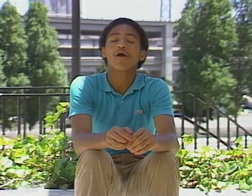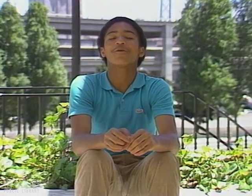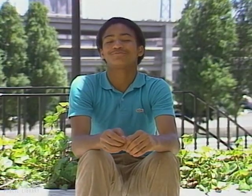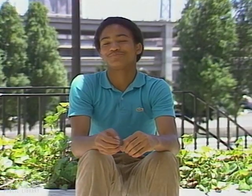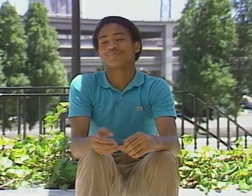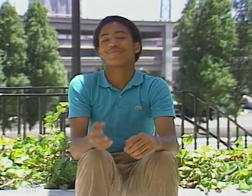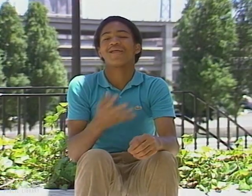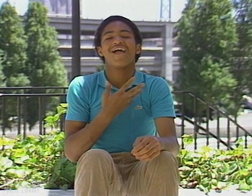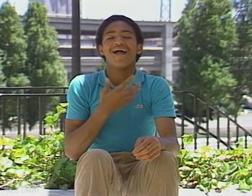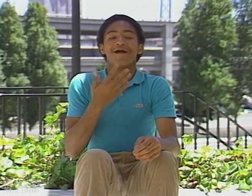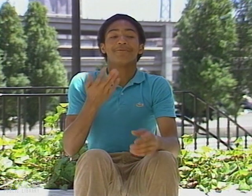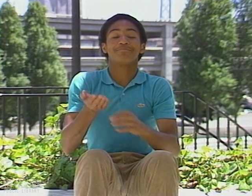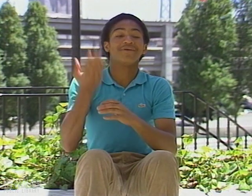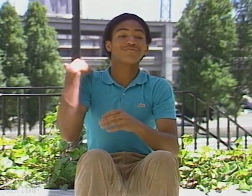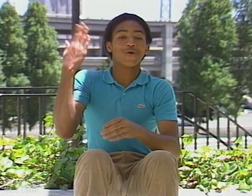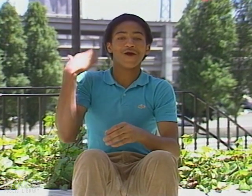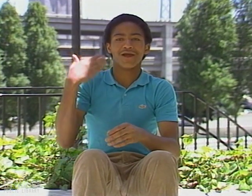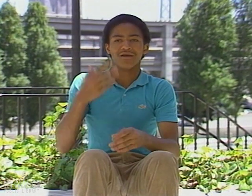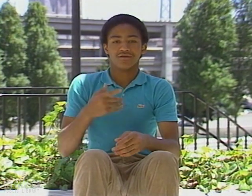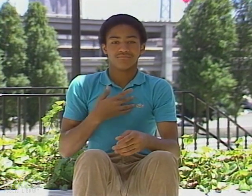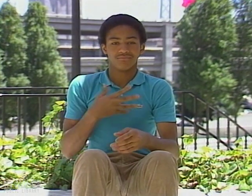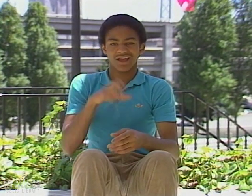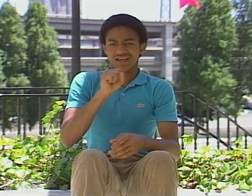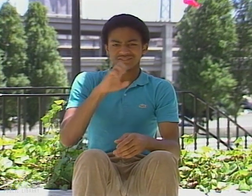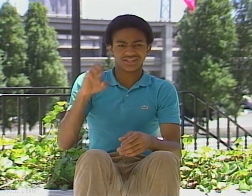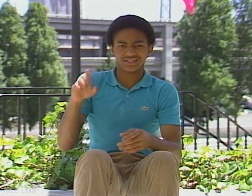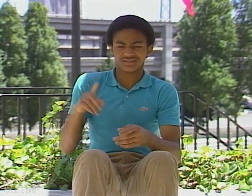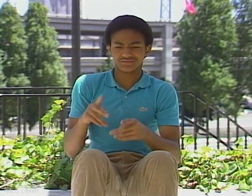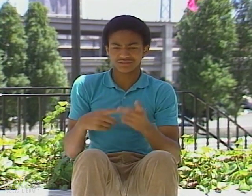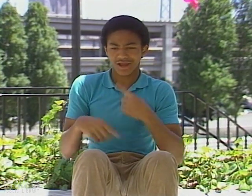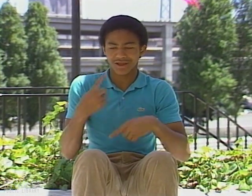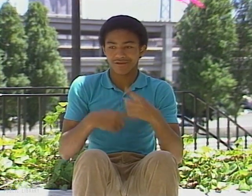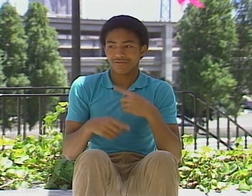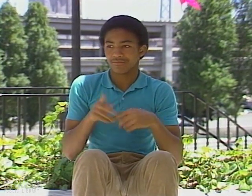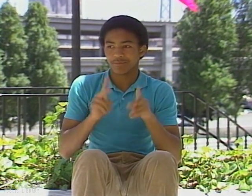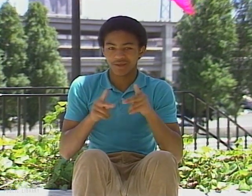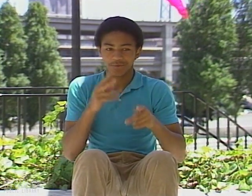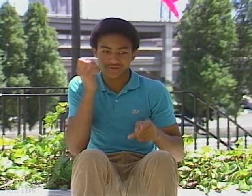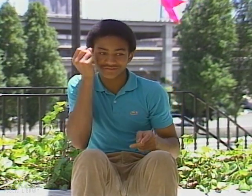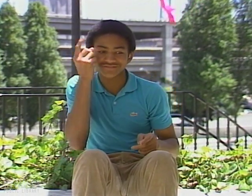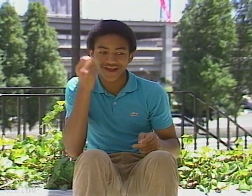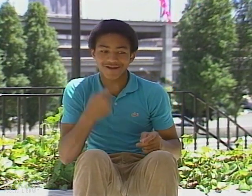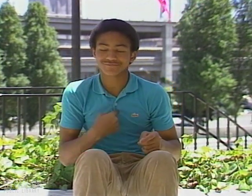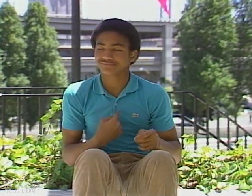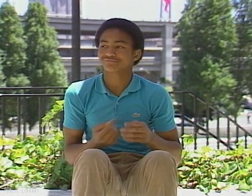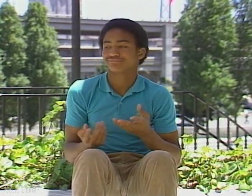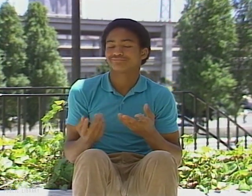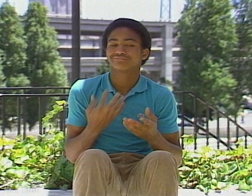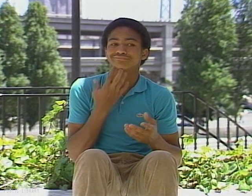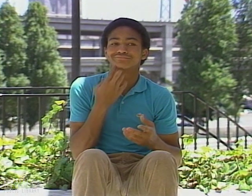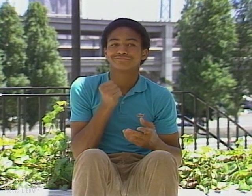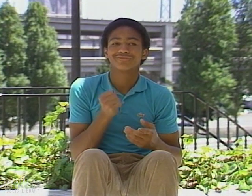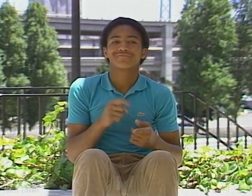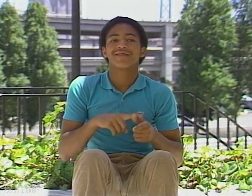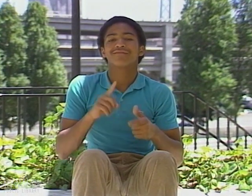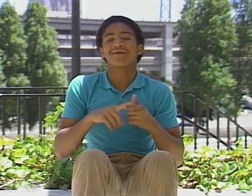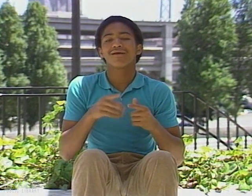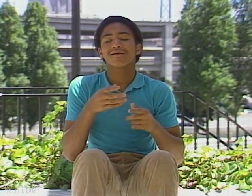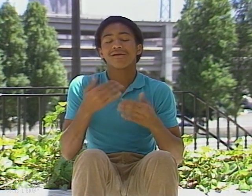I used to sign exact English when I would go out in public, people could understand me. Forget